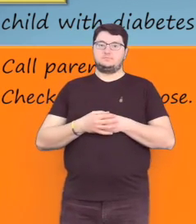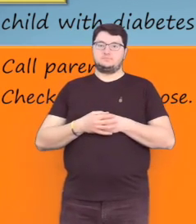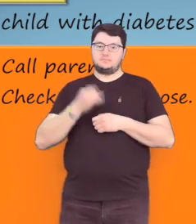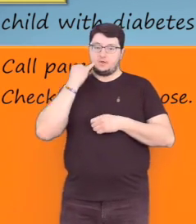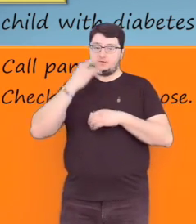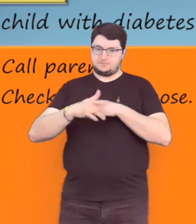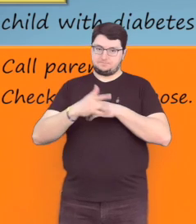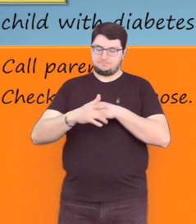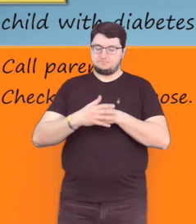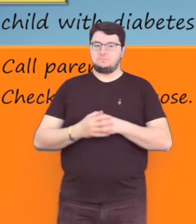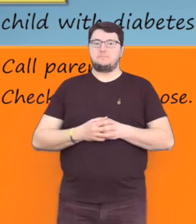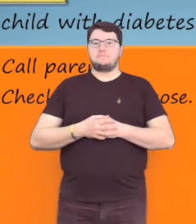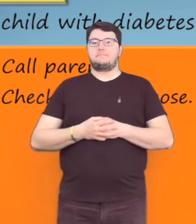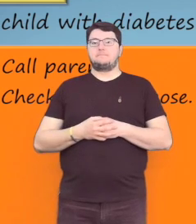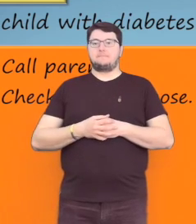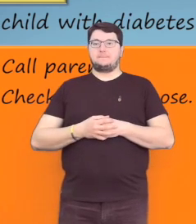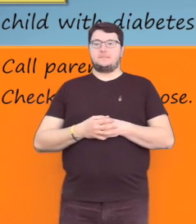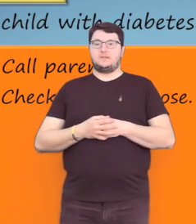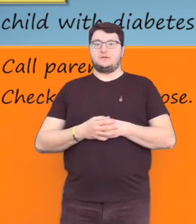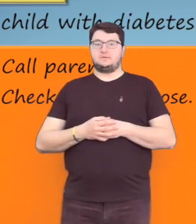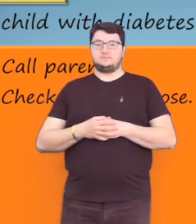if their monitor is available.